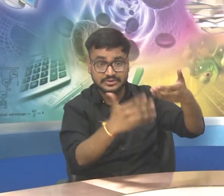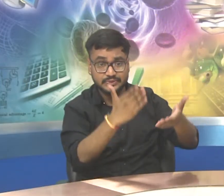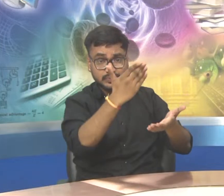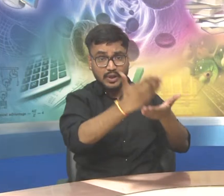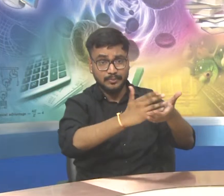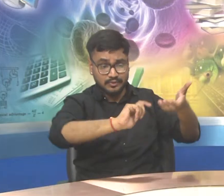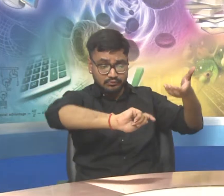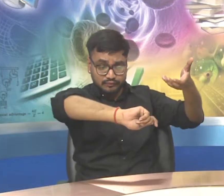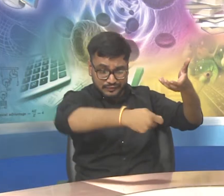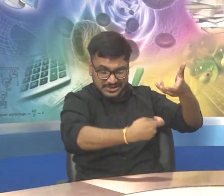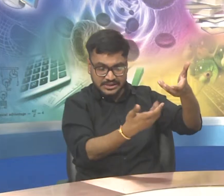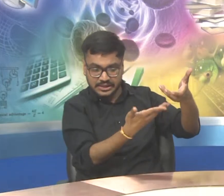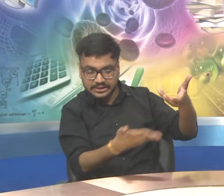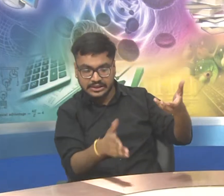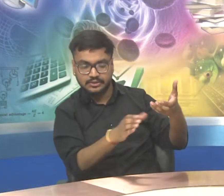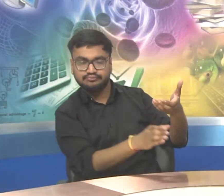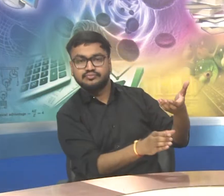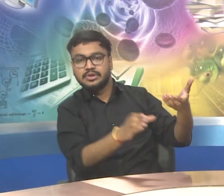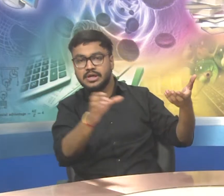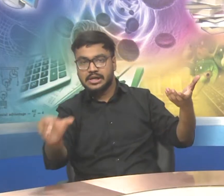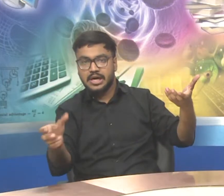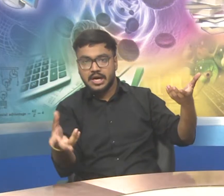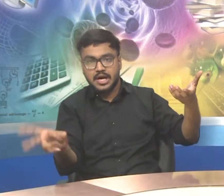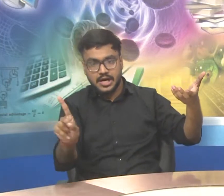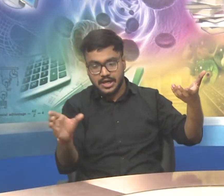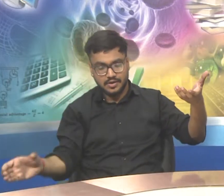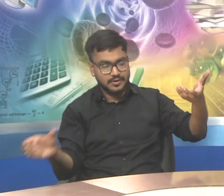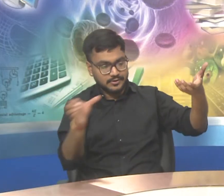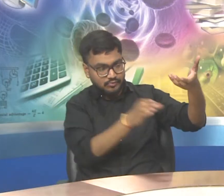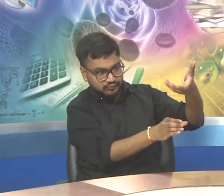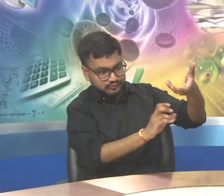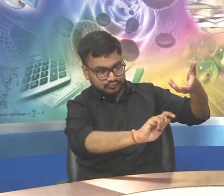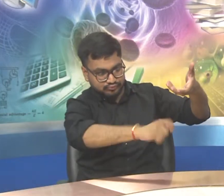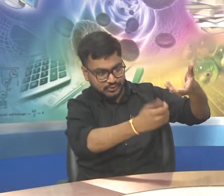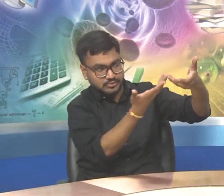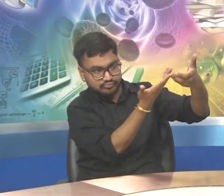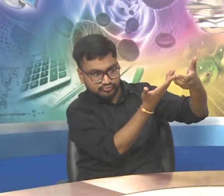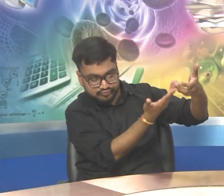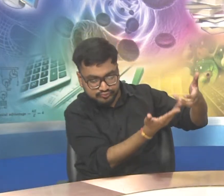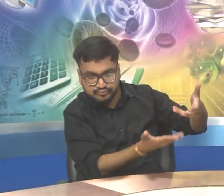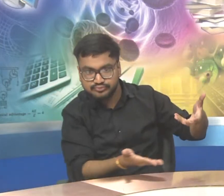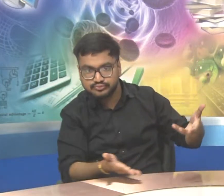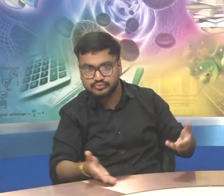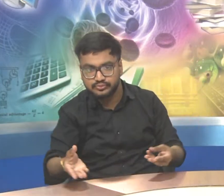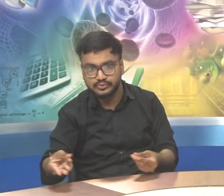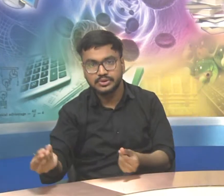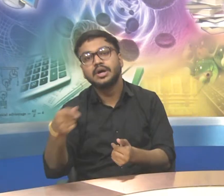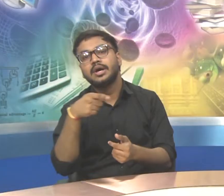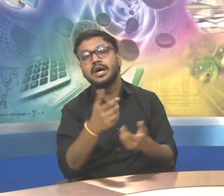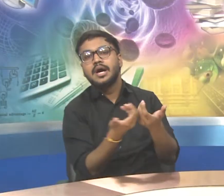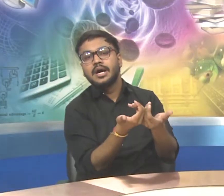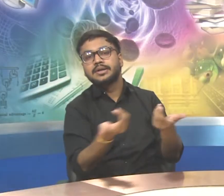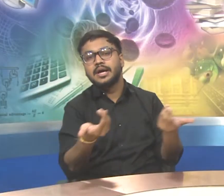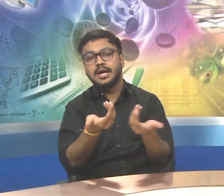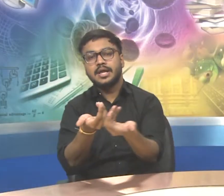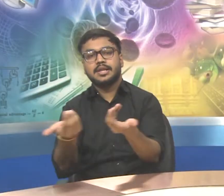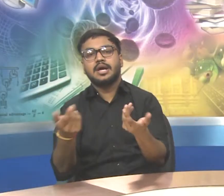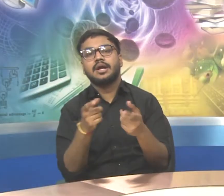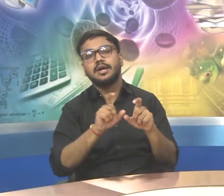bottom liquid, which is denser liquid, and then close the tap before the lighter liquid starts